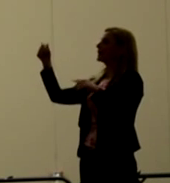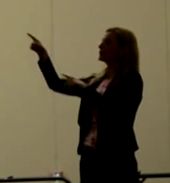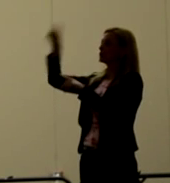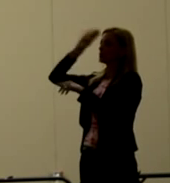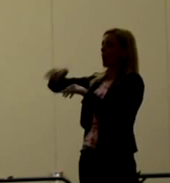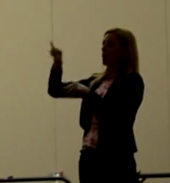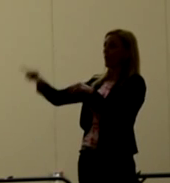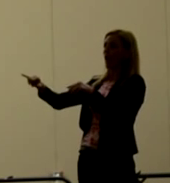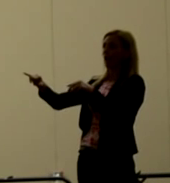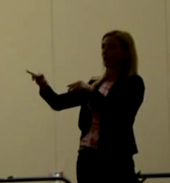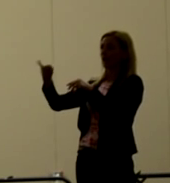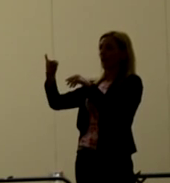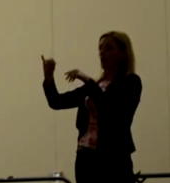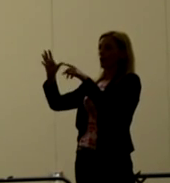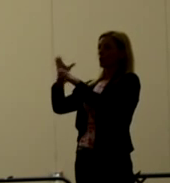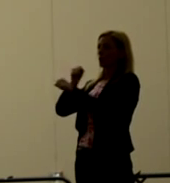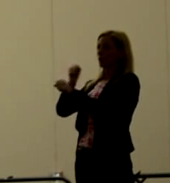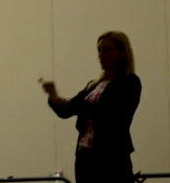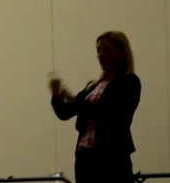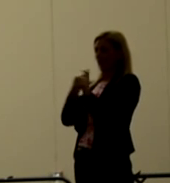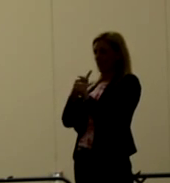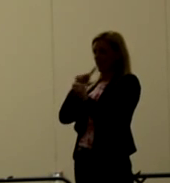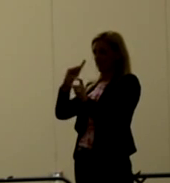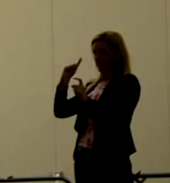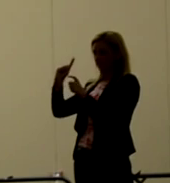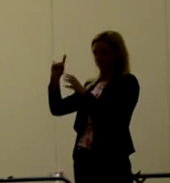quick. And you also have to know that